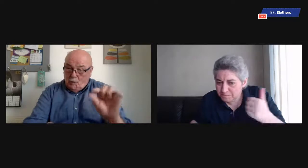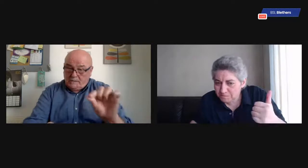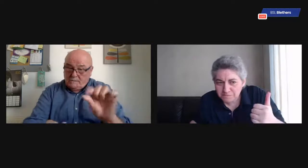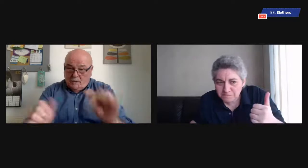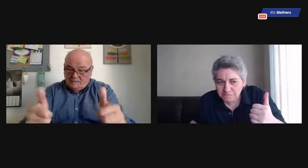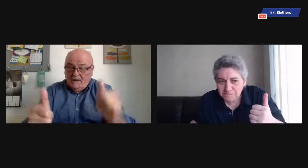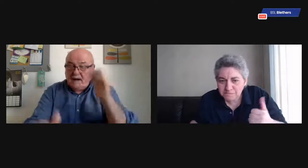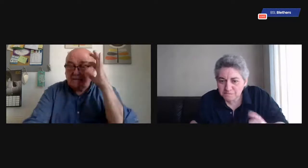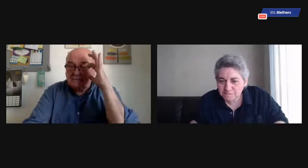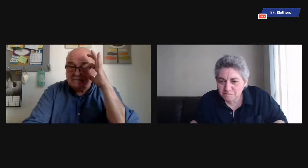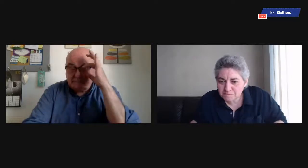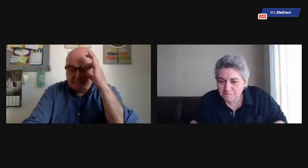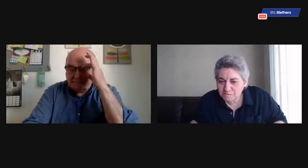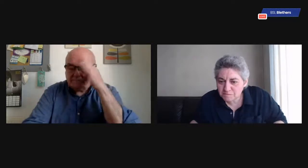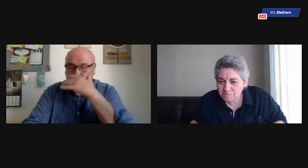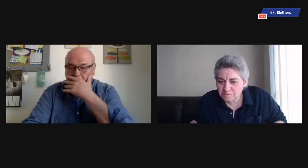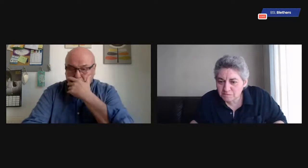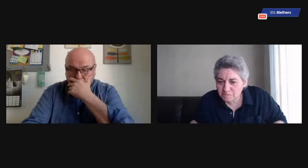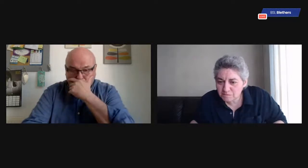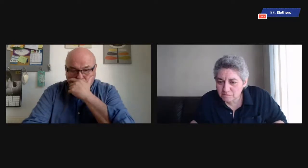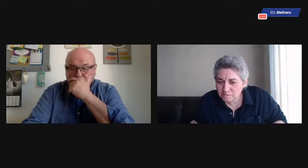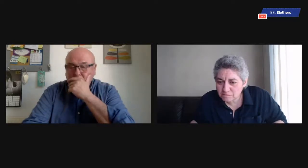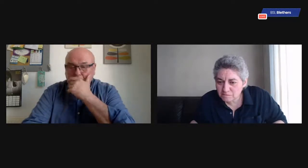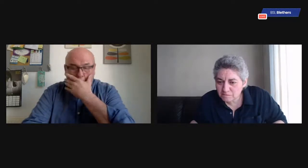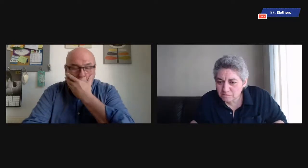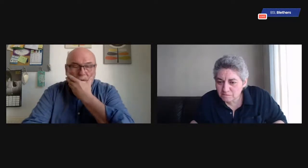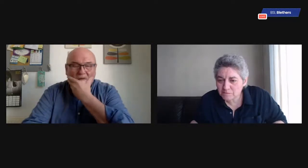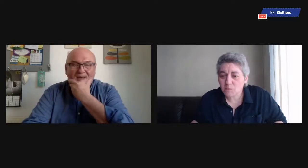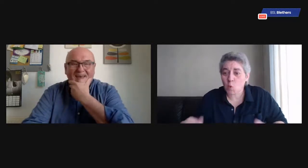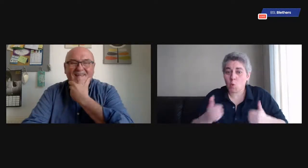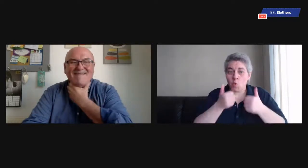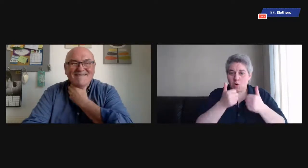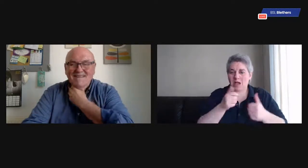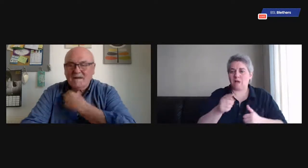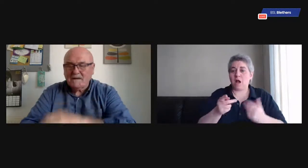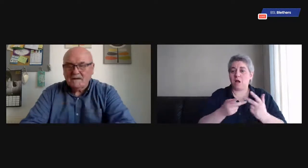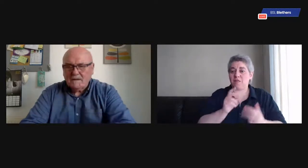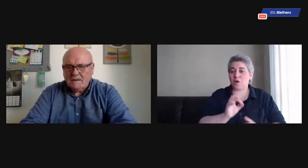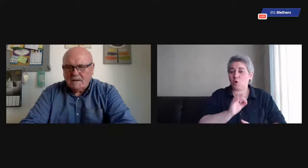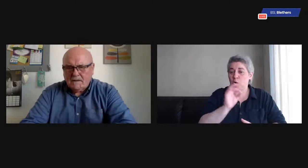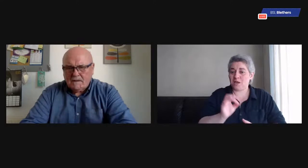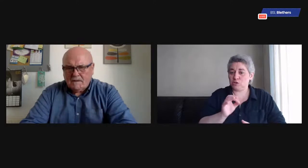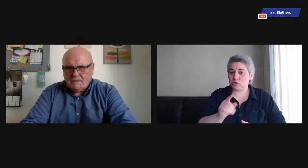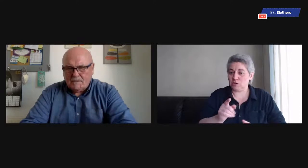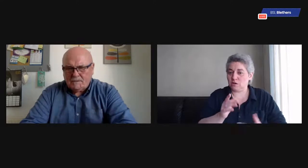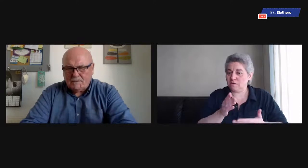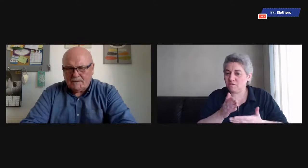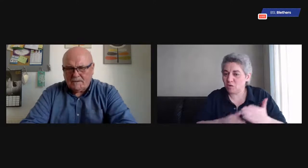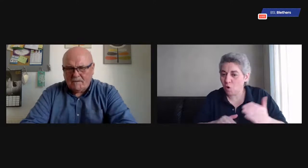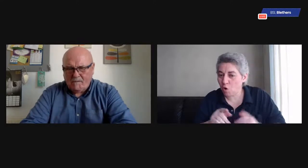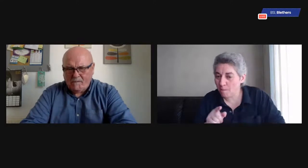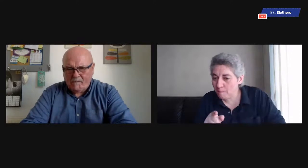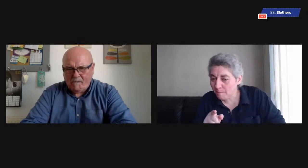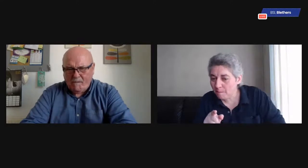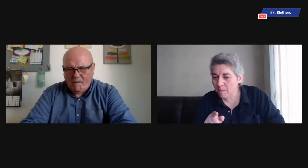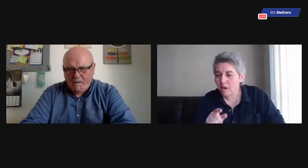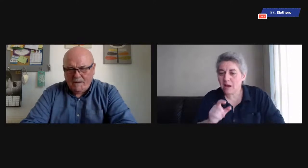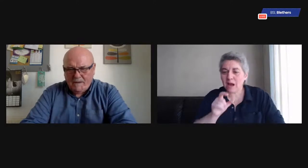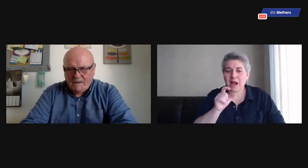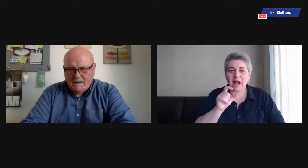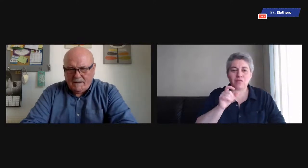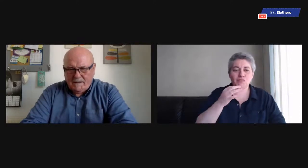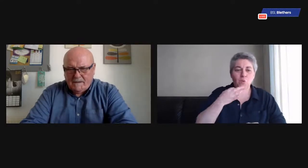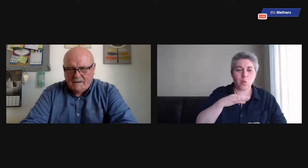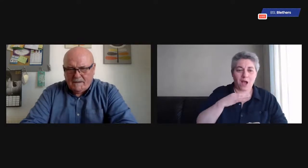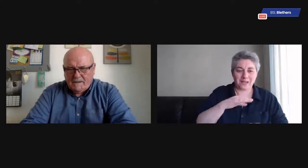the court, to make sure that everybody understands. Another question for you,